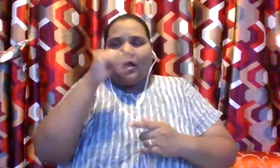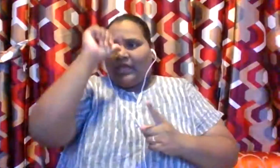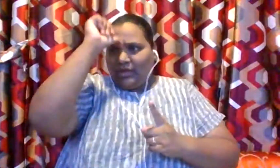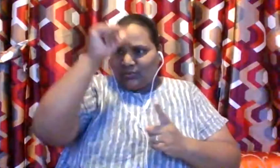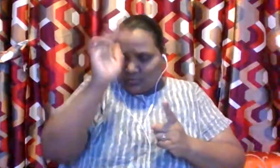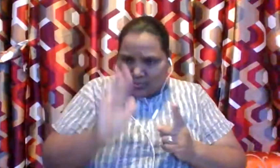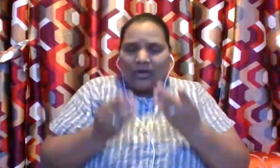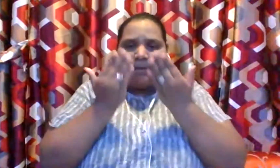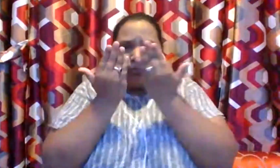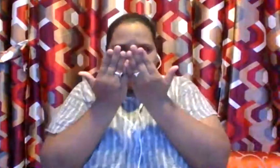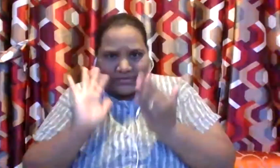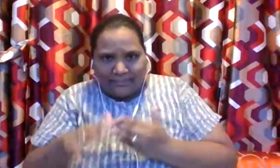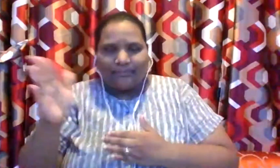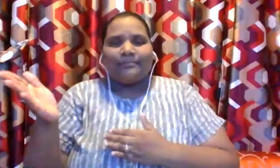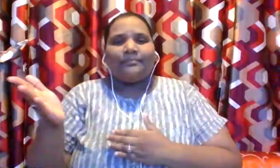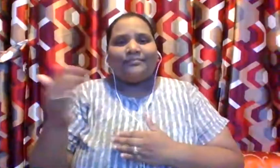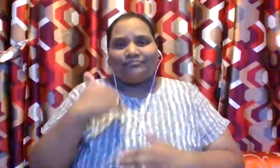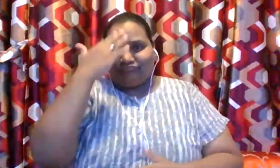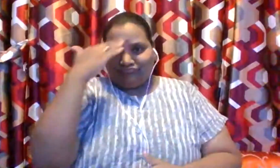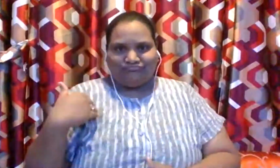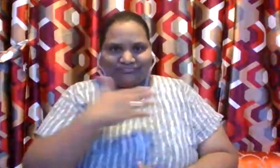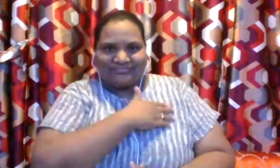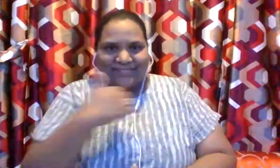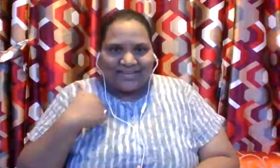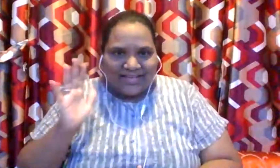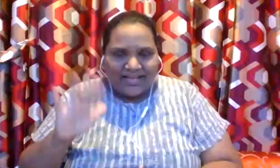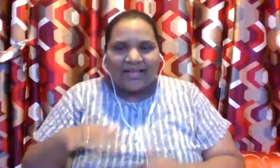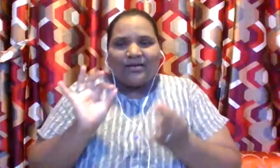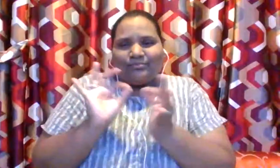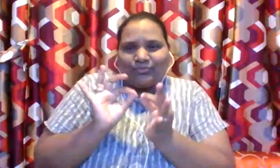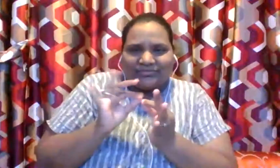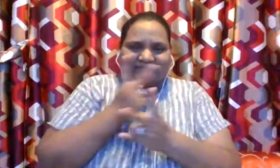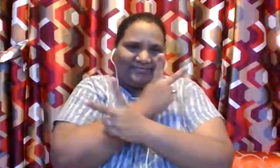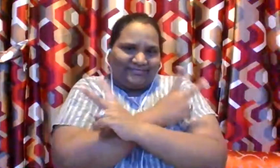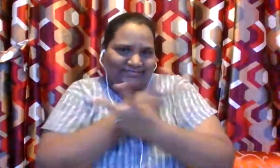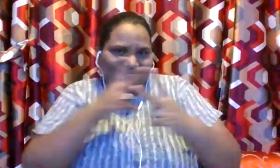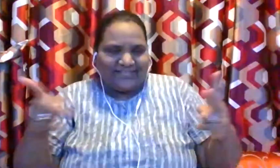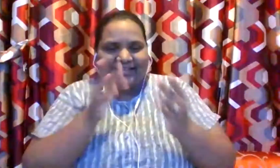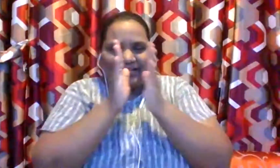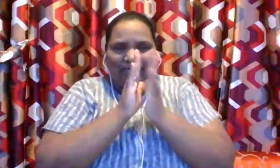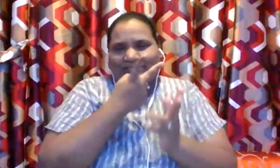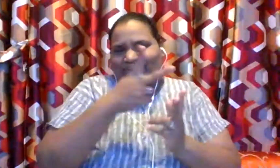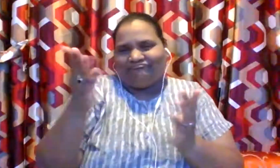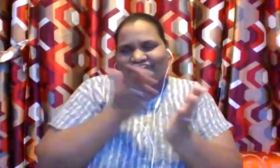religion, then there is Christian, there is Buddhist. So many, there is, an umpteen number of religions are